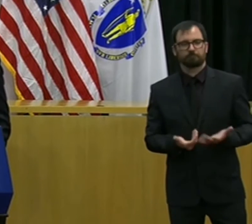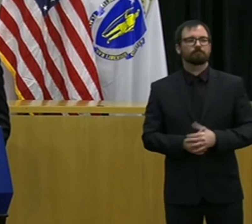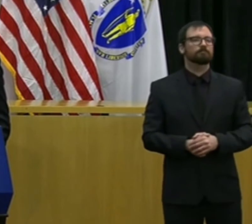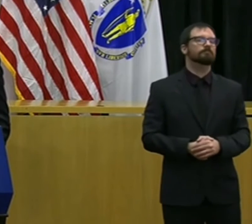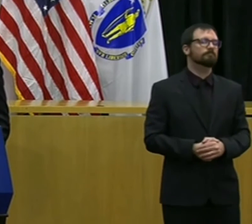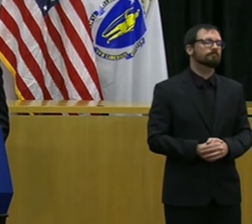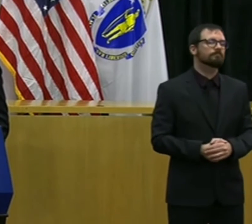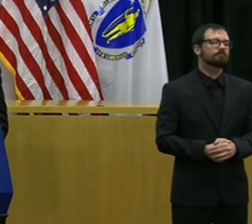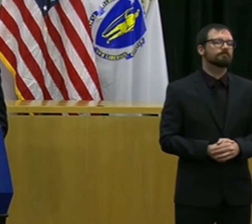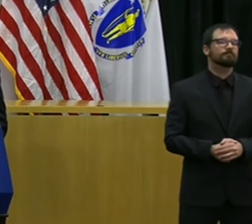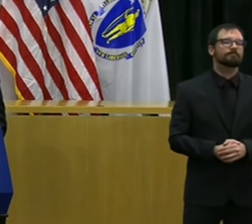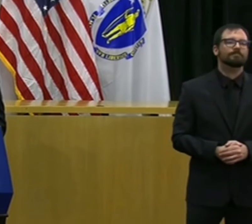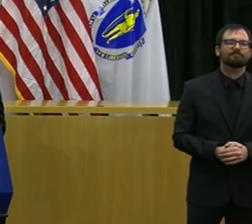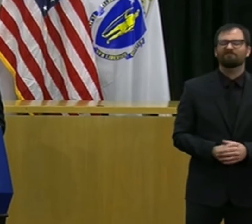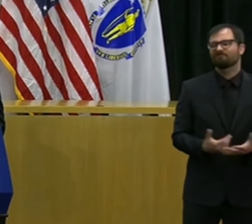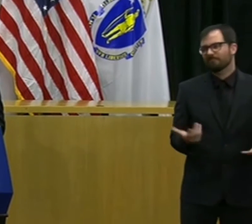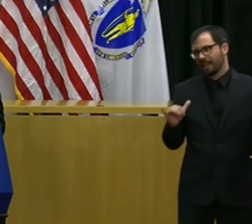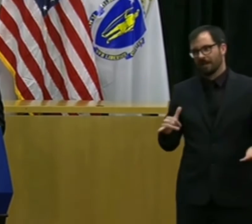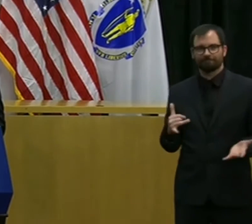we can do at the state level.